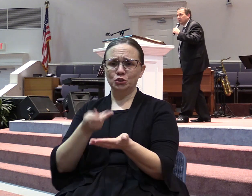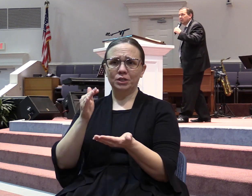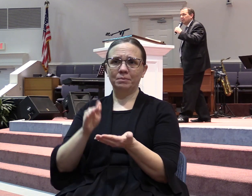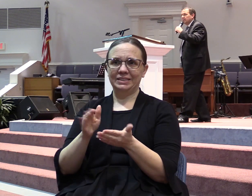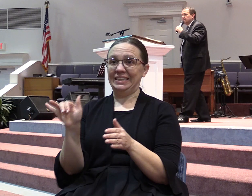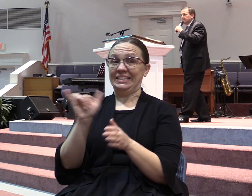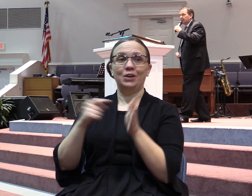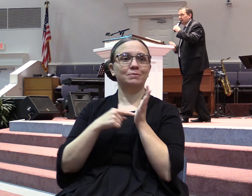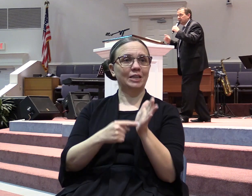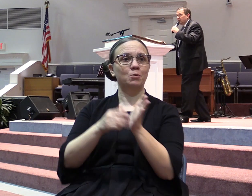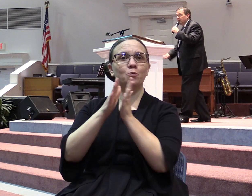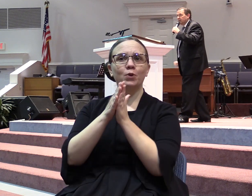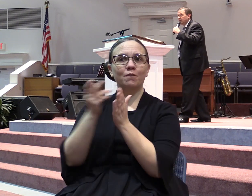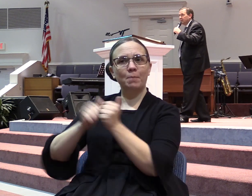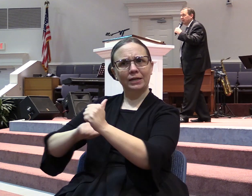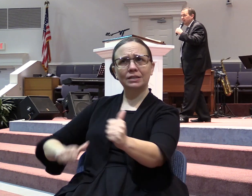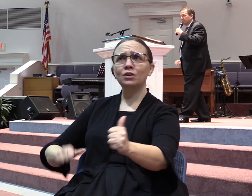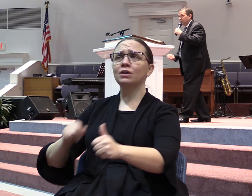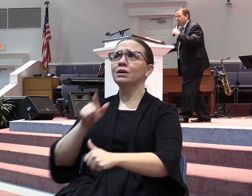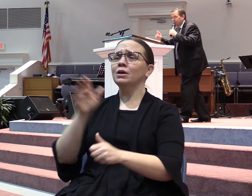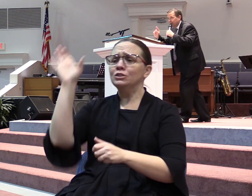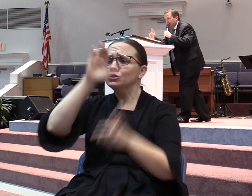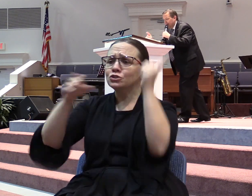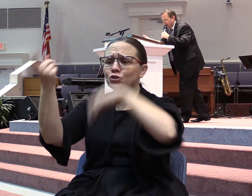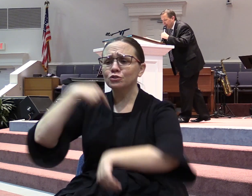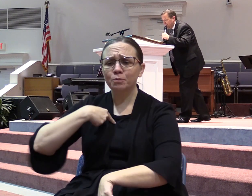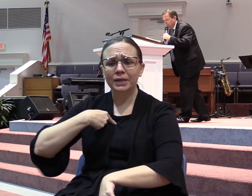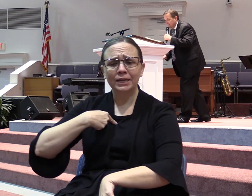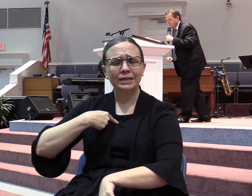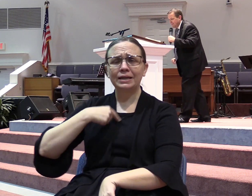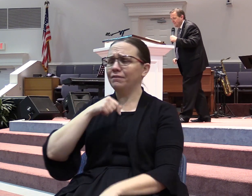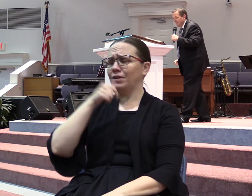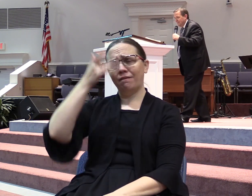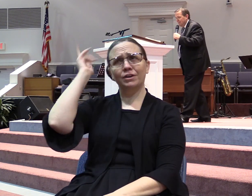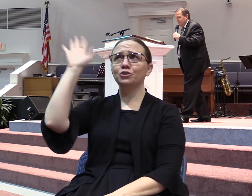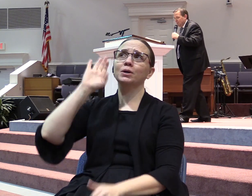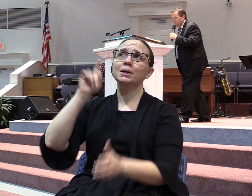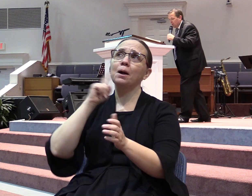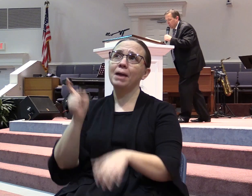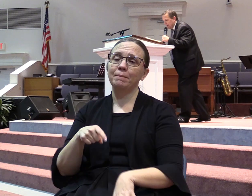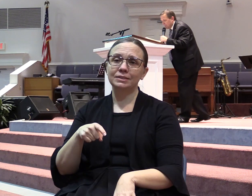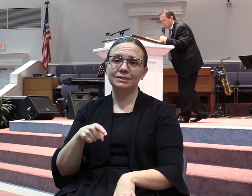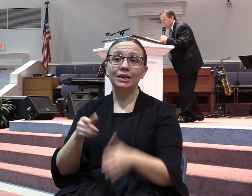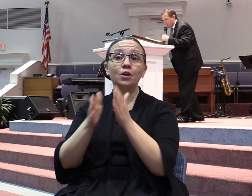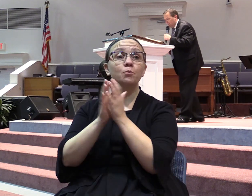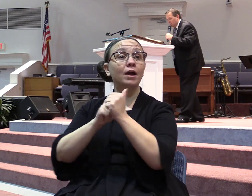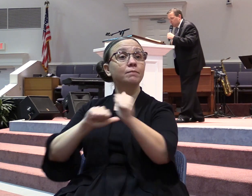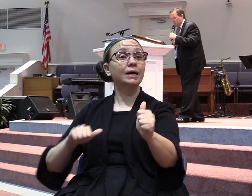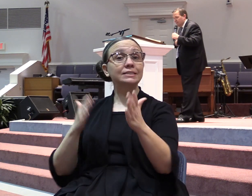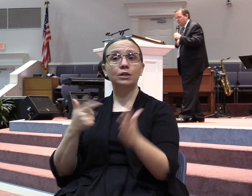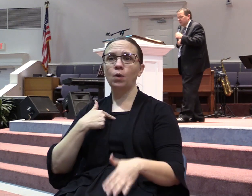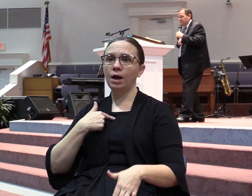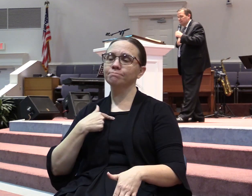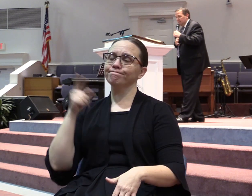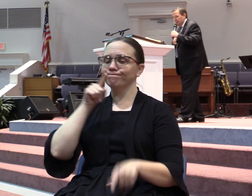backslider. Seek thy servant, for I have not forgotten thy commandments. The prayer of the backslider is, I've gone